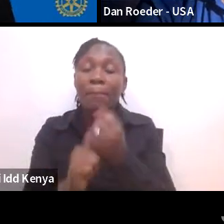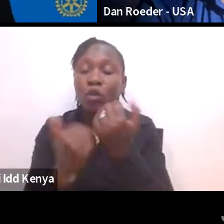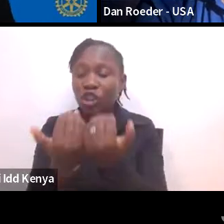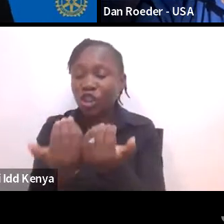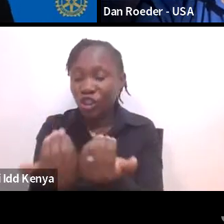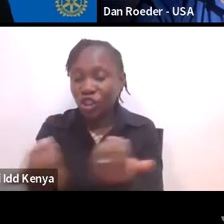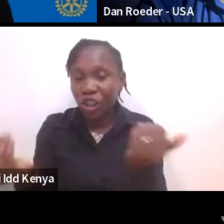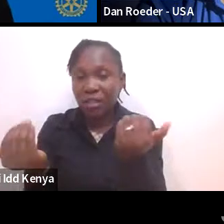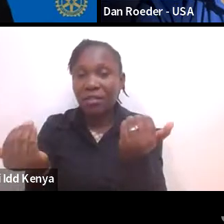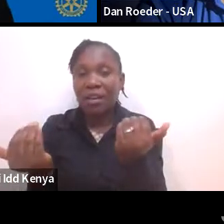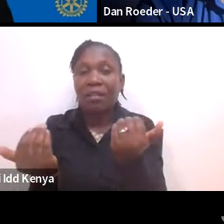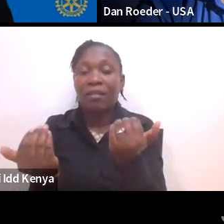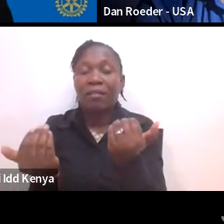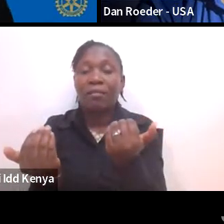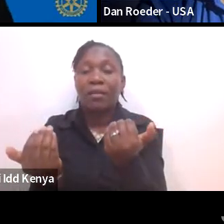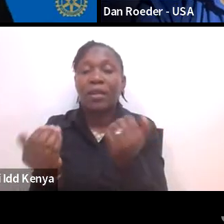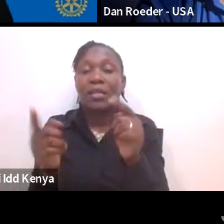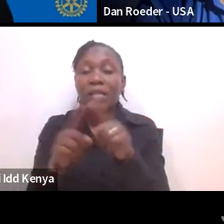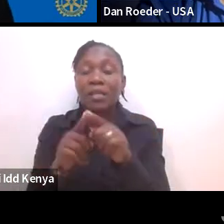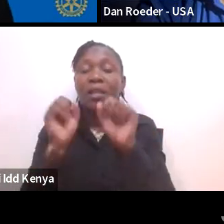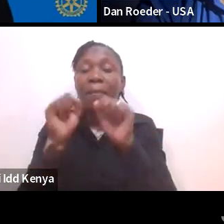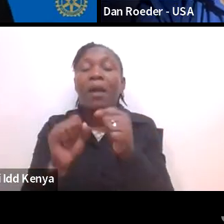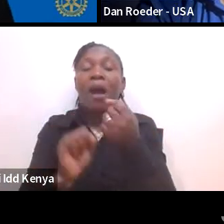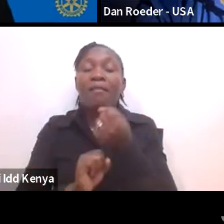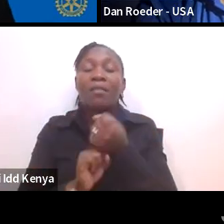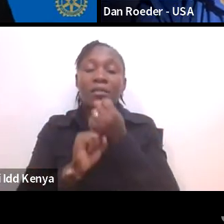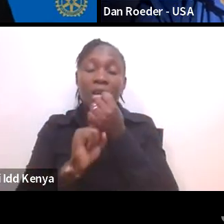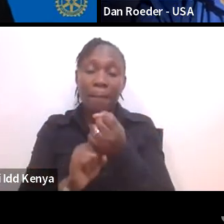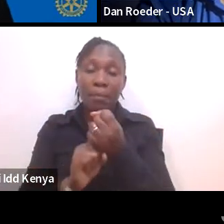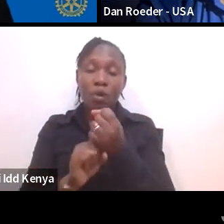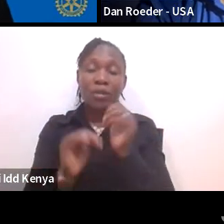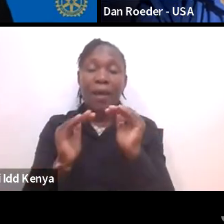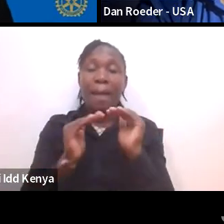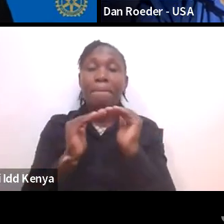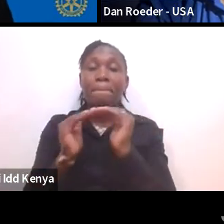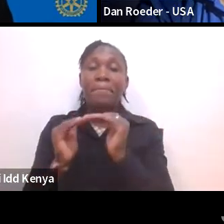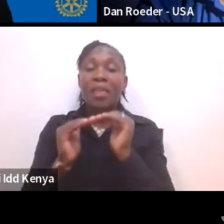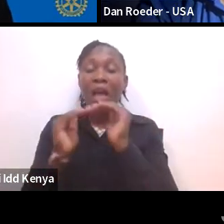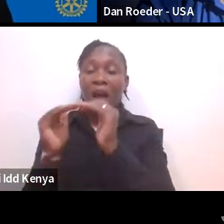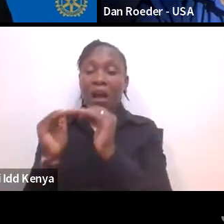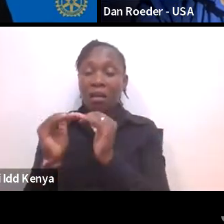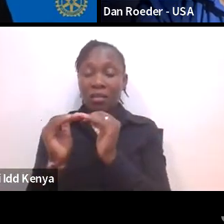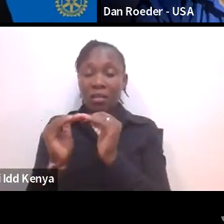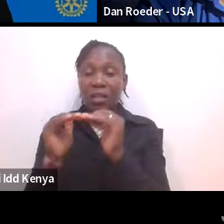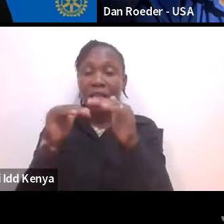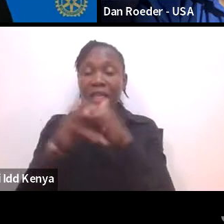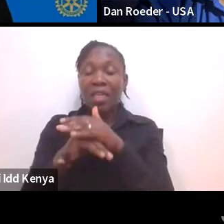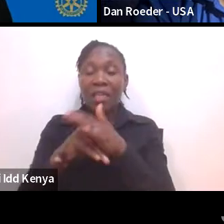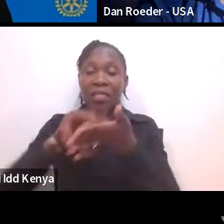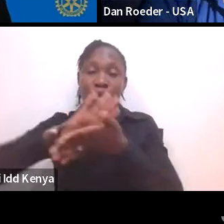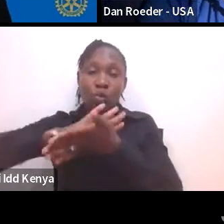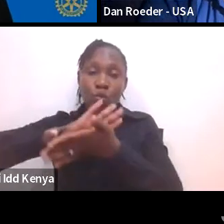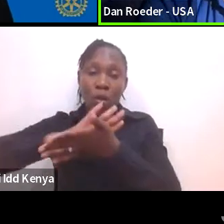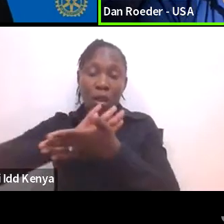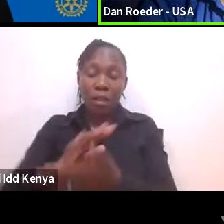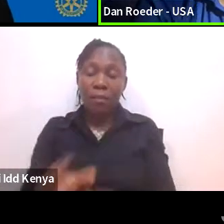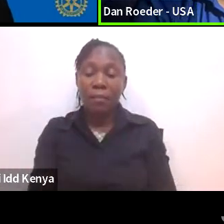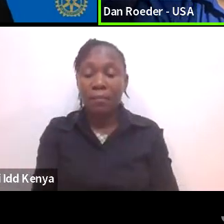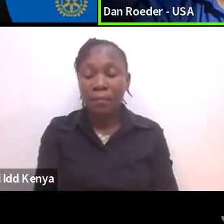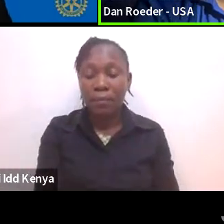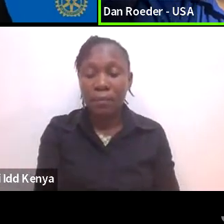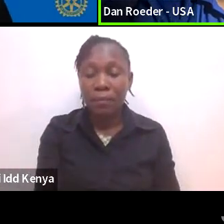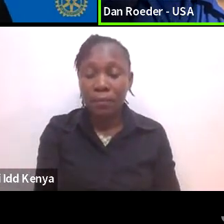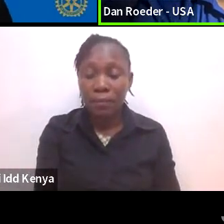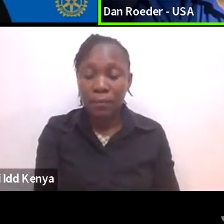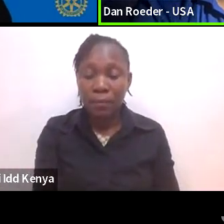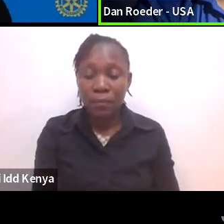as I said, they can also support, their peers as well with the skills that they bring. Right. Thank you so much.